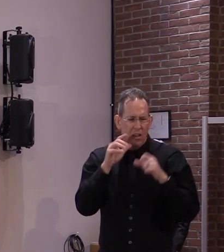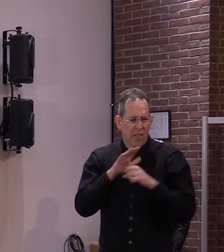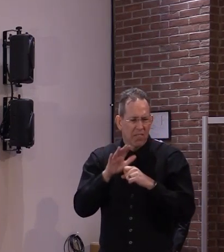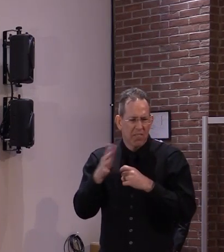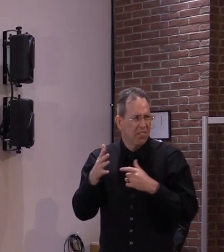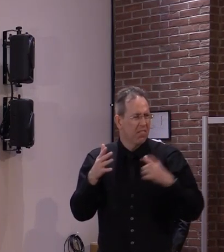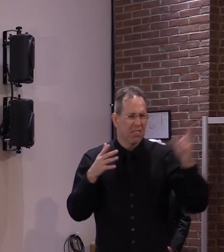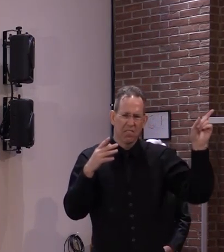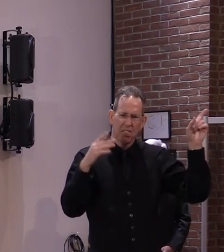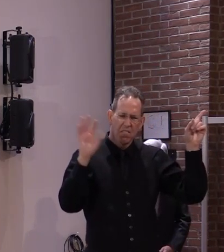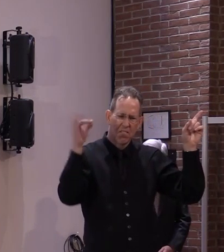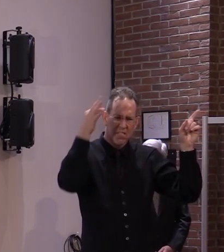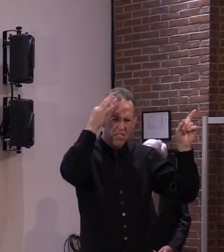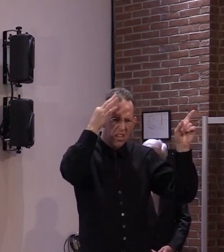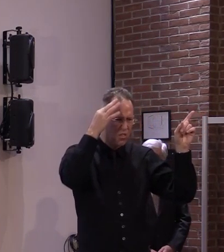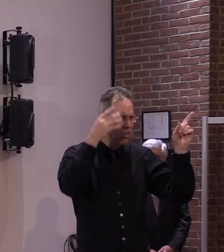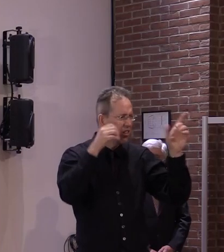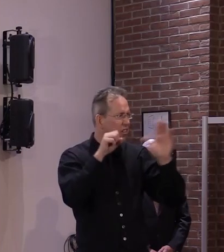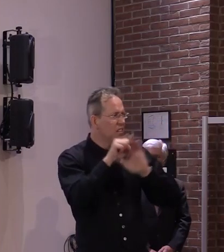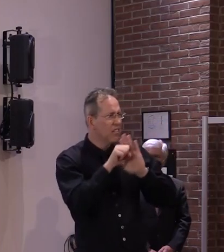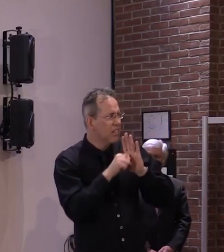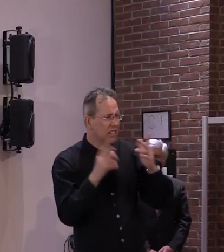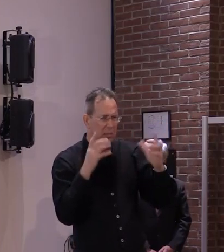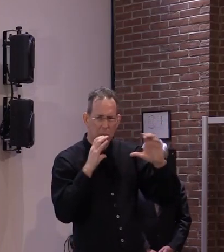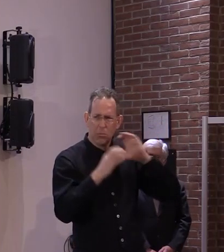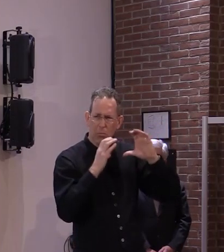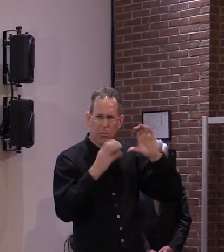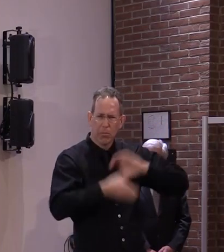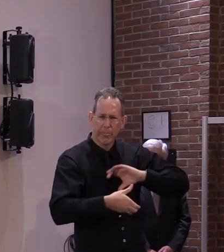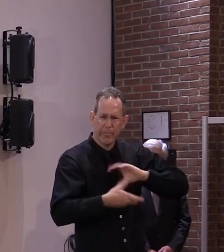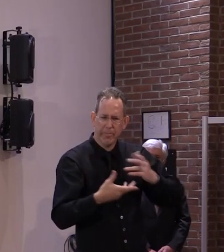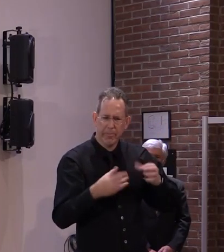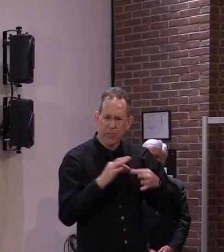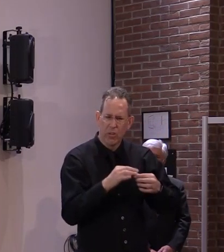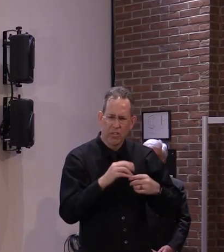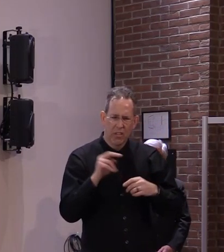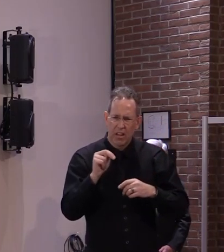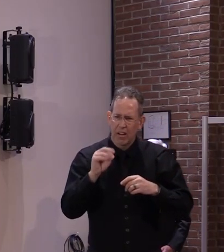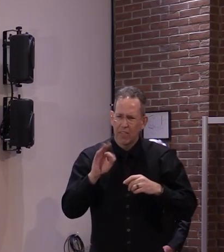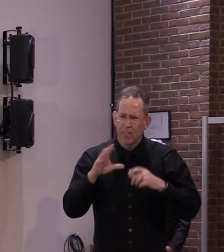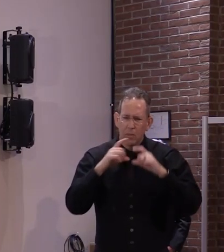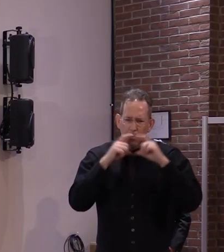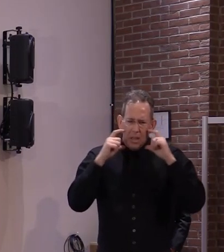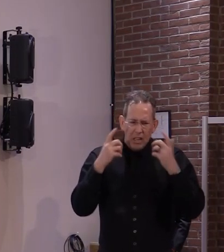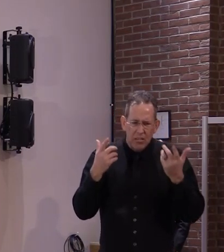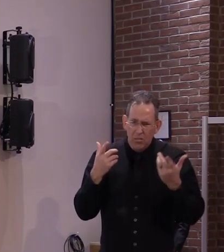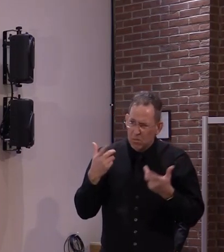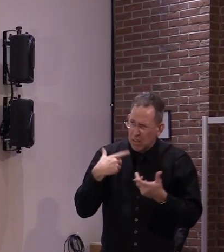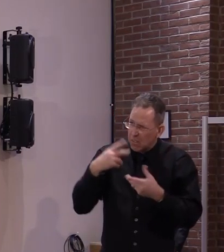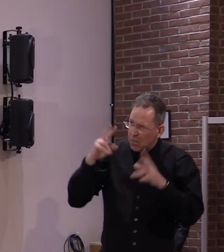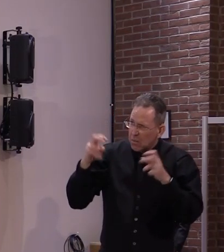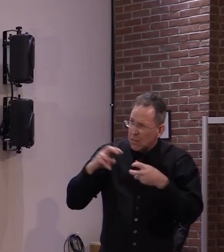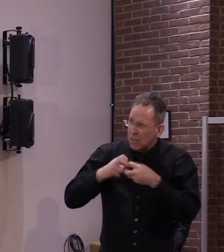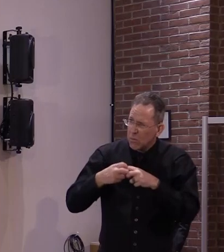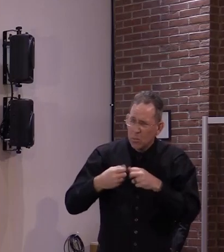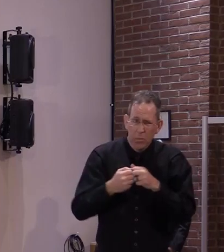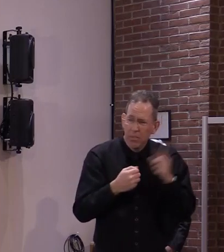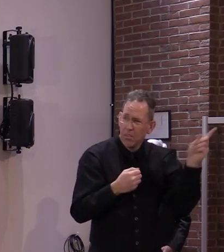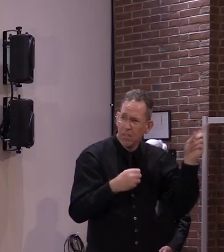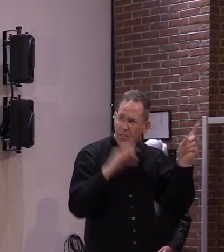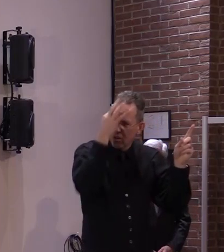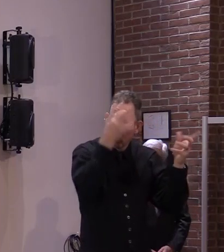N95s? Or are you guys getting as many as you want? Are there any rationing going on? I believe, Eric, that we